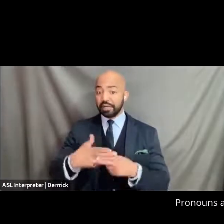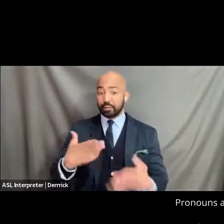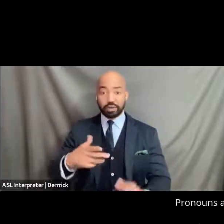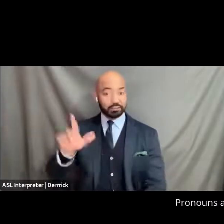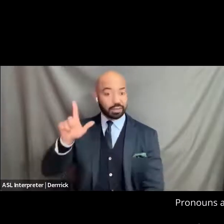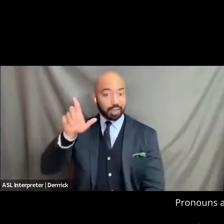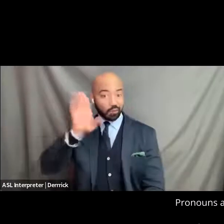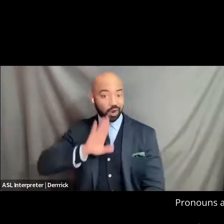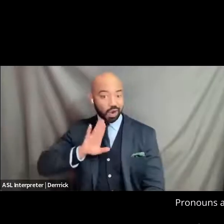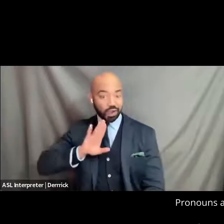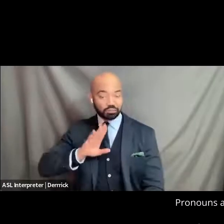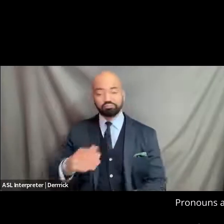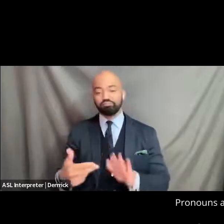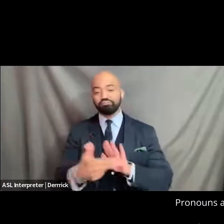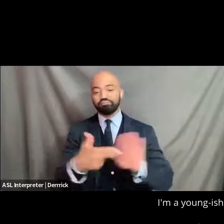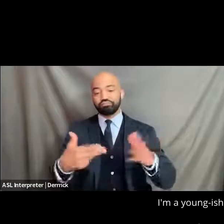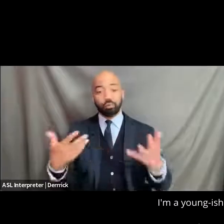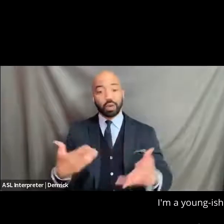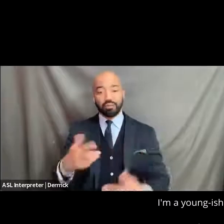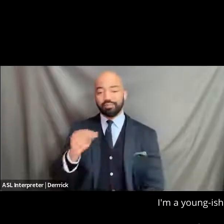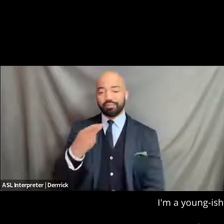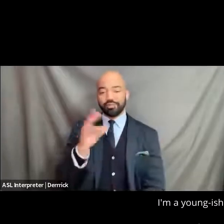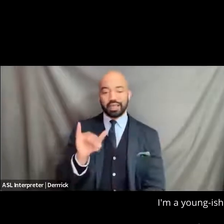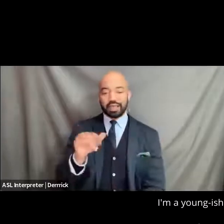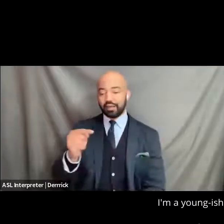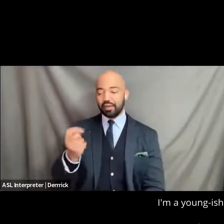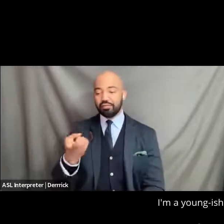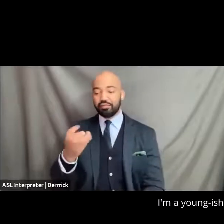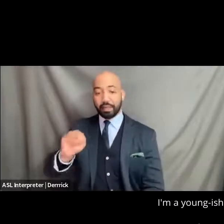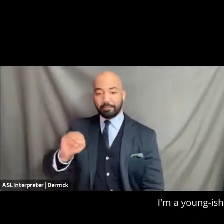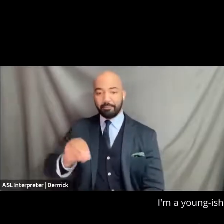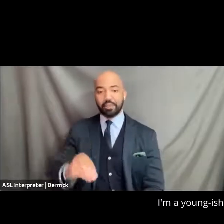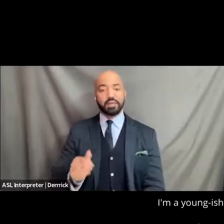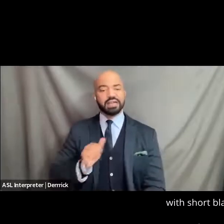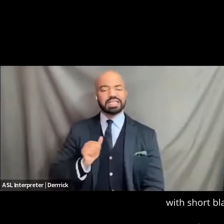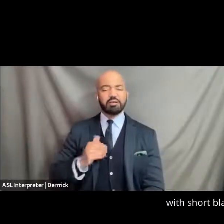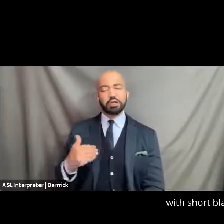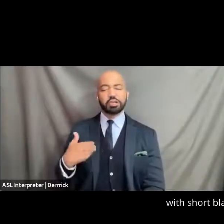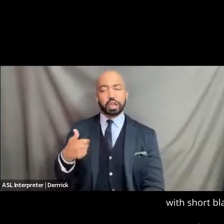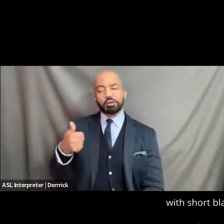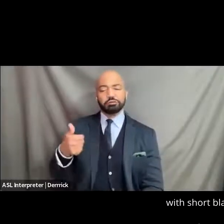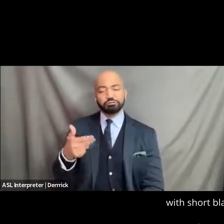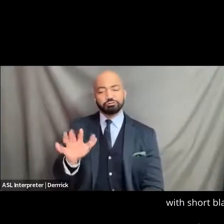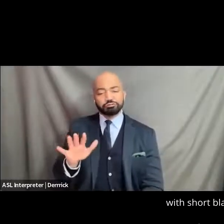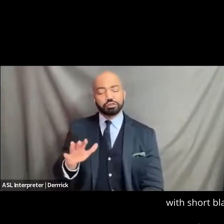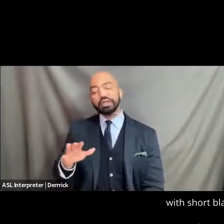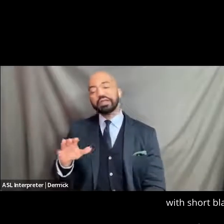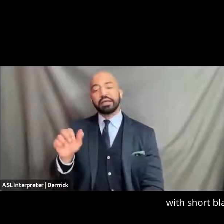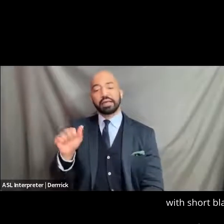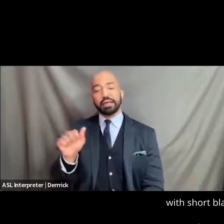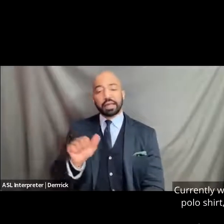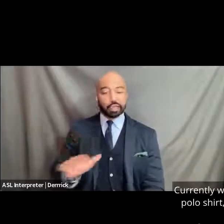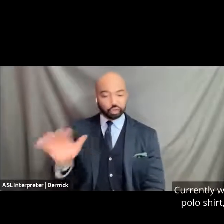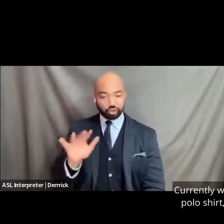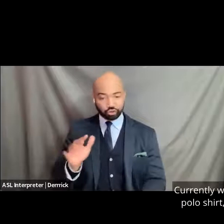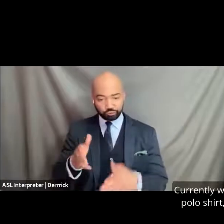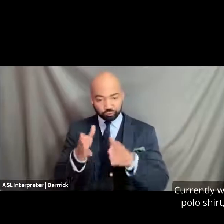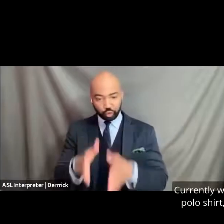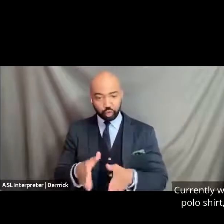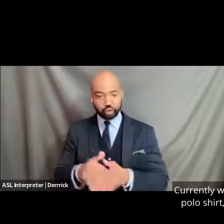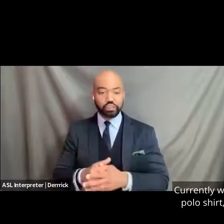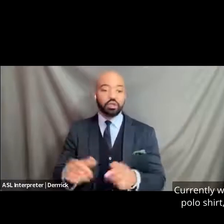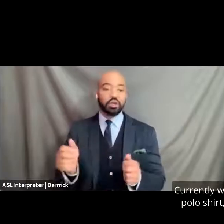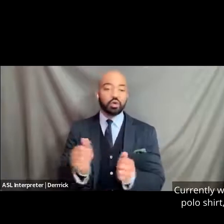pronouns are they them i'm a youngish east asian person with short black and teal hair currently